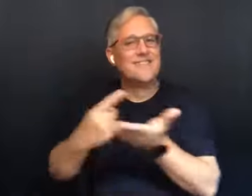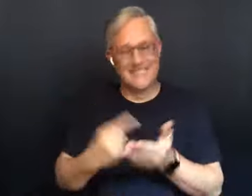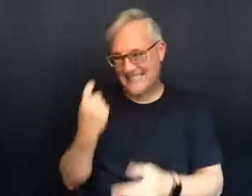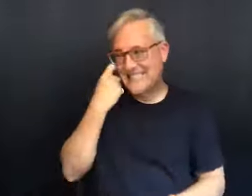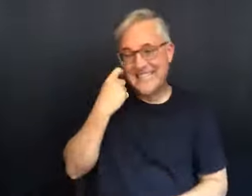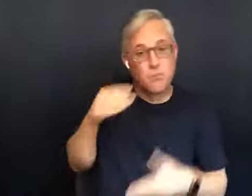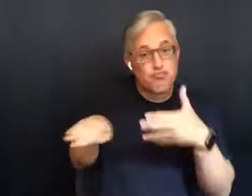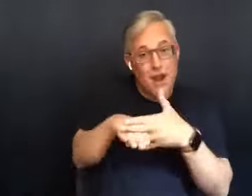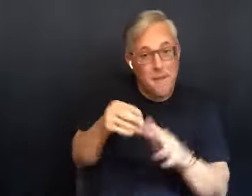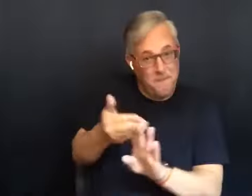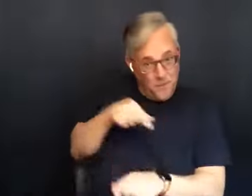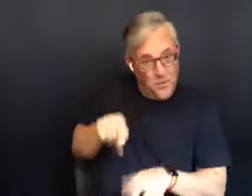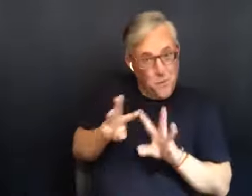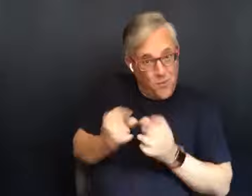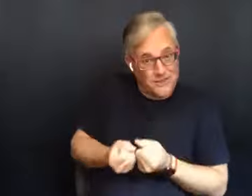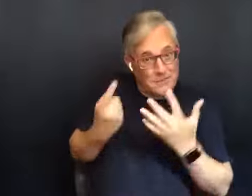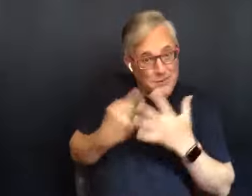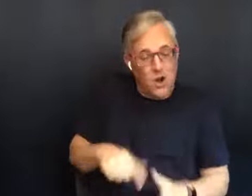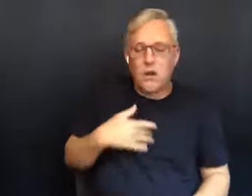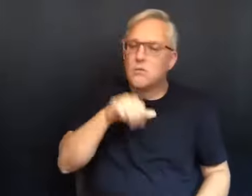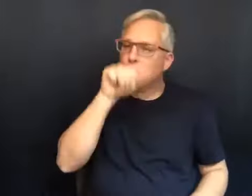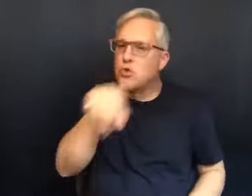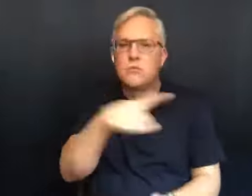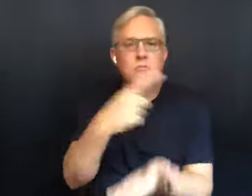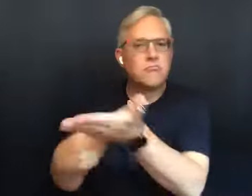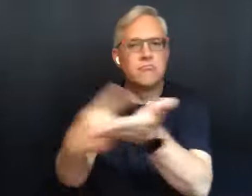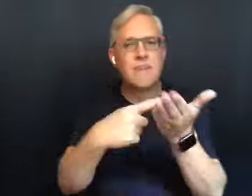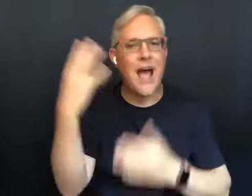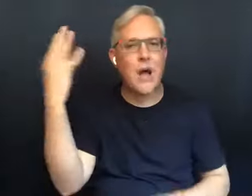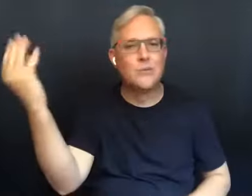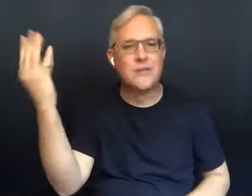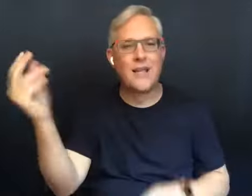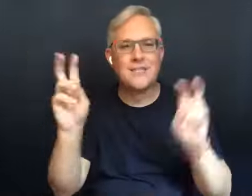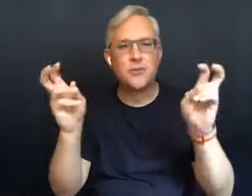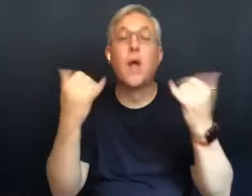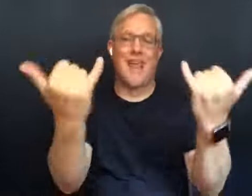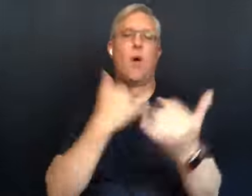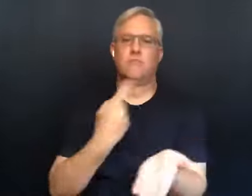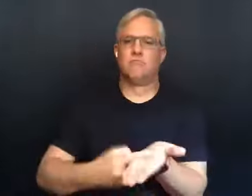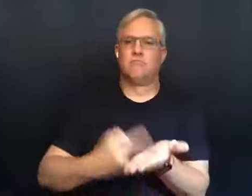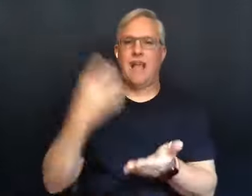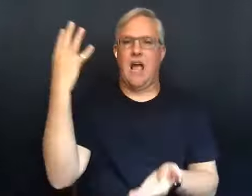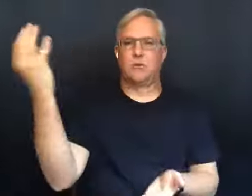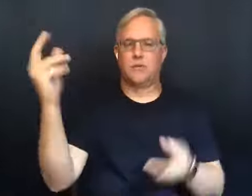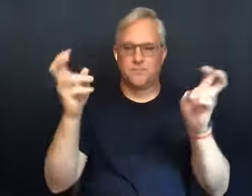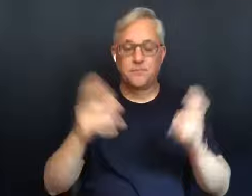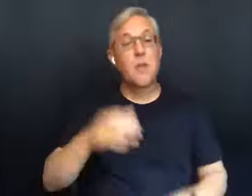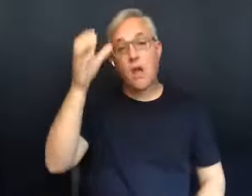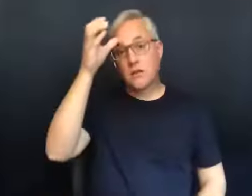difficult stuff. And that's the kind of discussions that we were having at the break that I loved, right? About outside